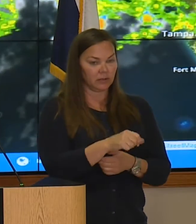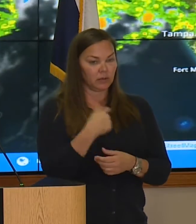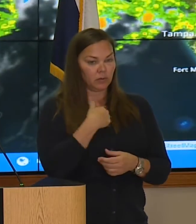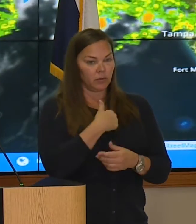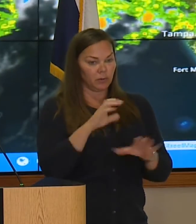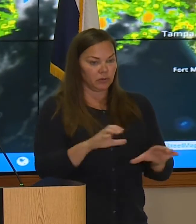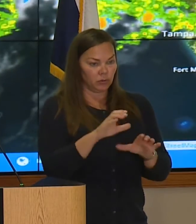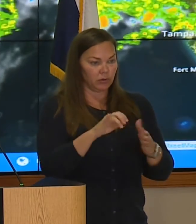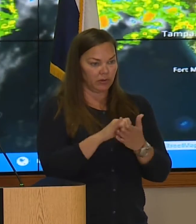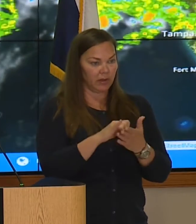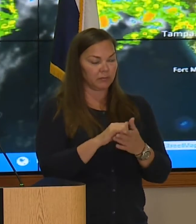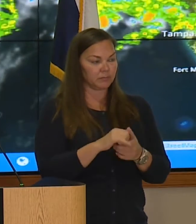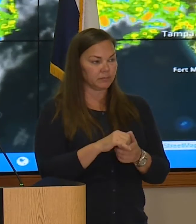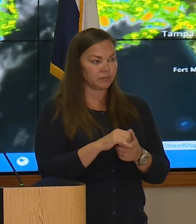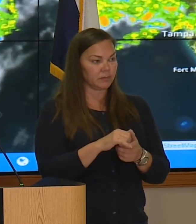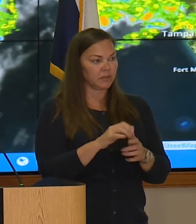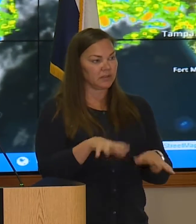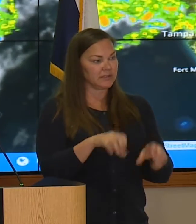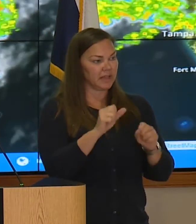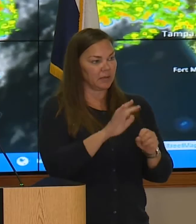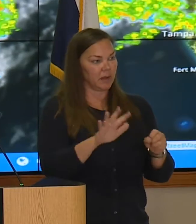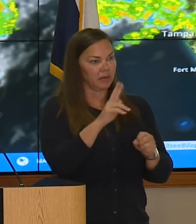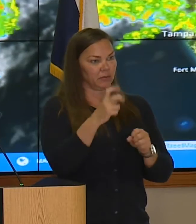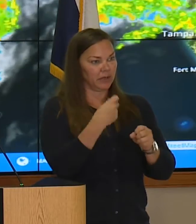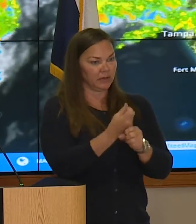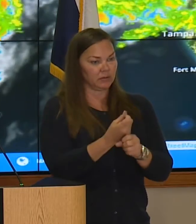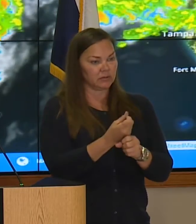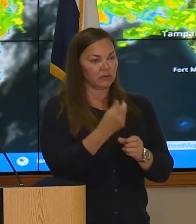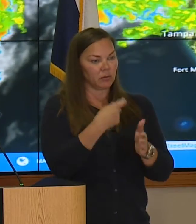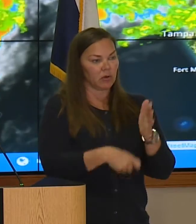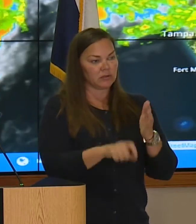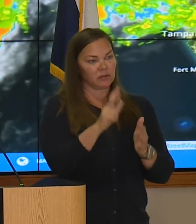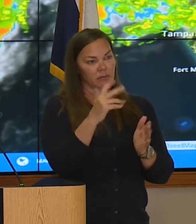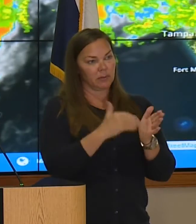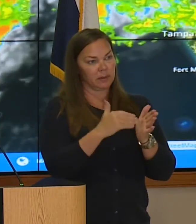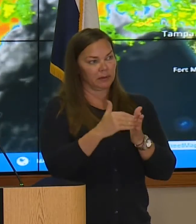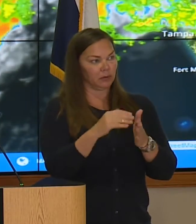would perform that work. It would take about 3 years and cost about $3 million. And